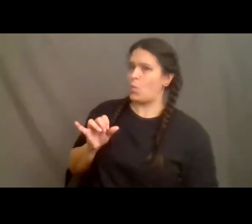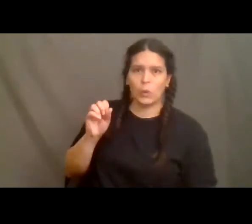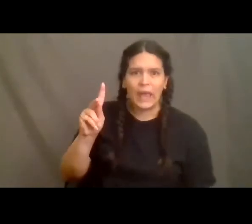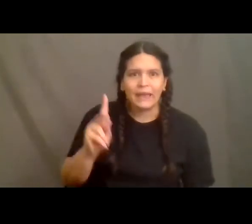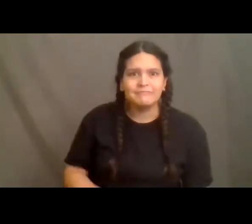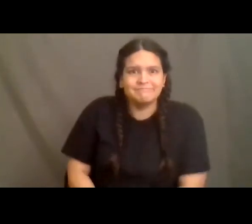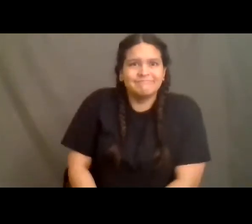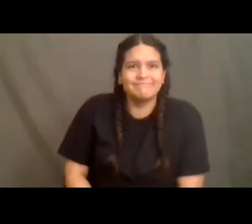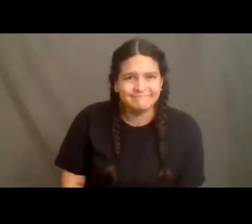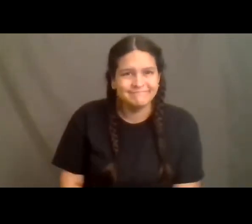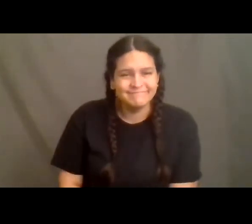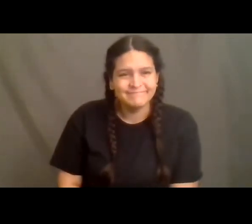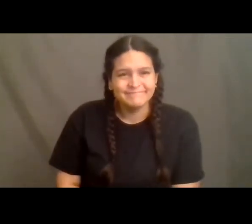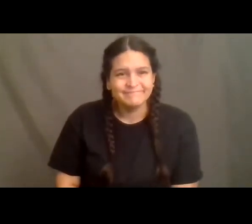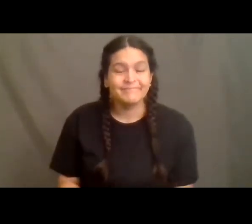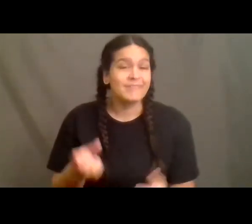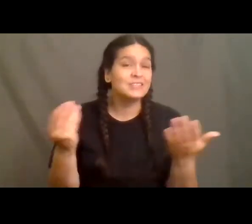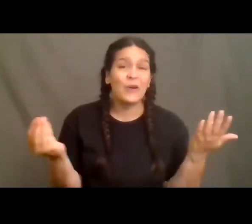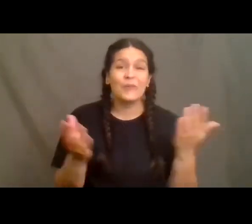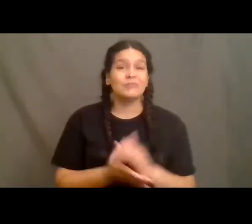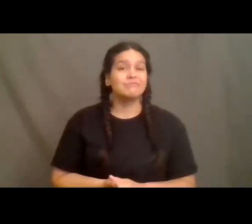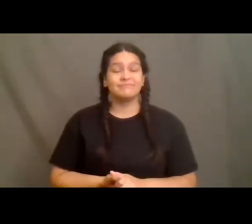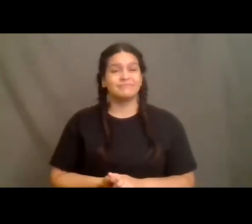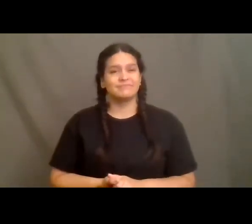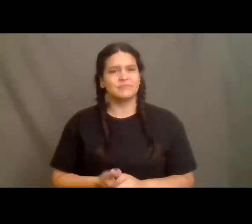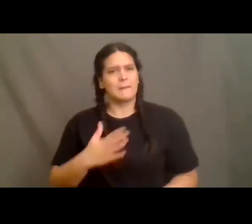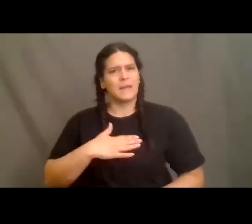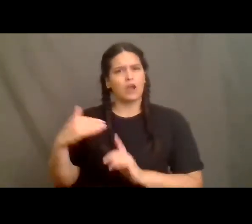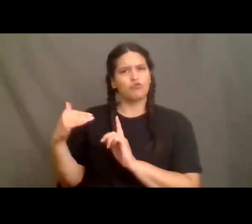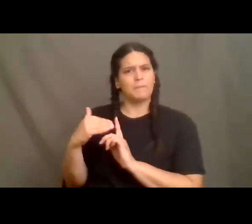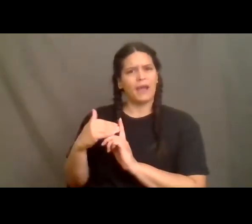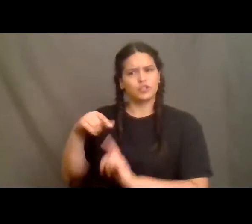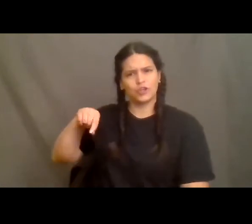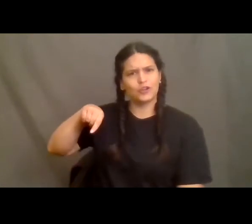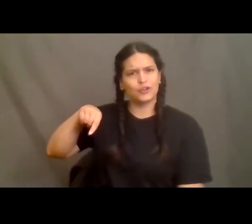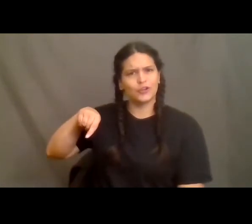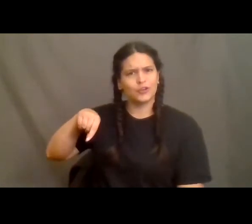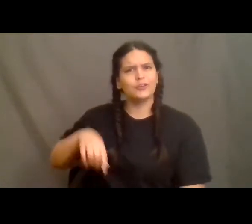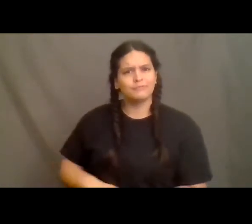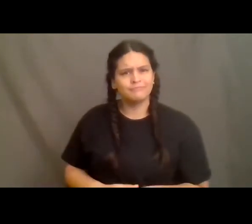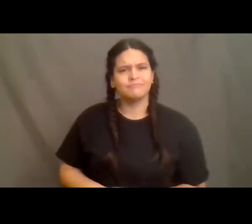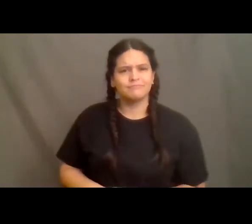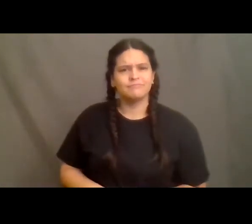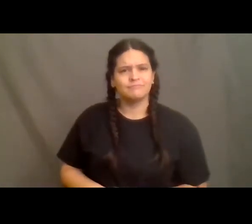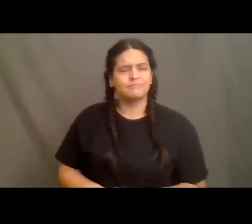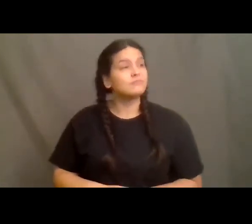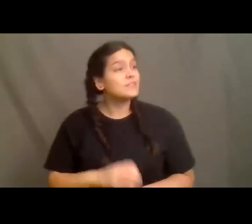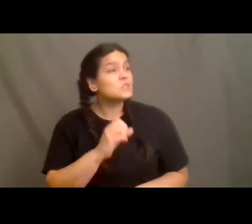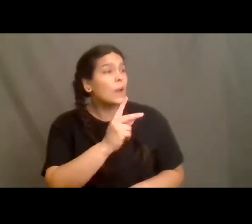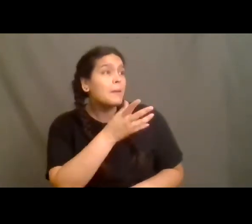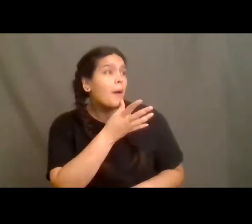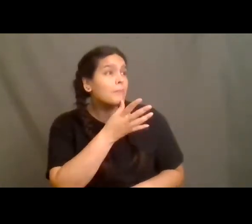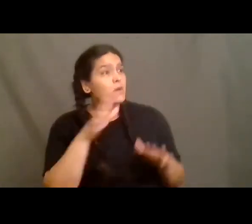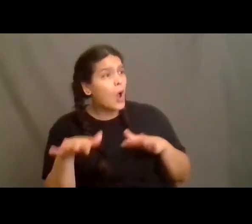You know, and so, you know, he's my little reminder. He's my little reminder to just, it's okay, Mom. It's just calm